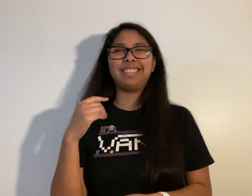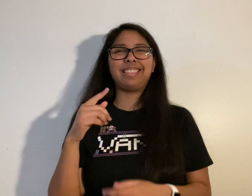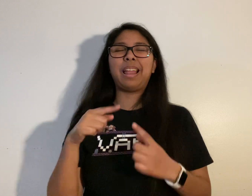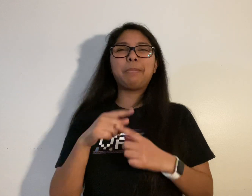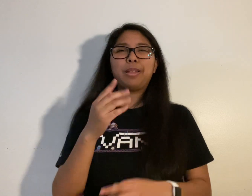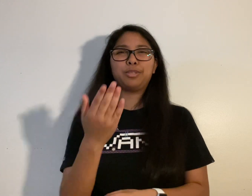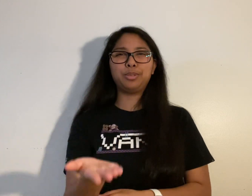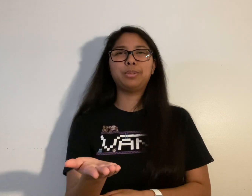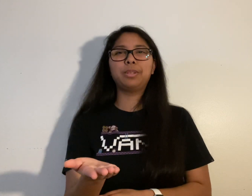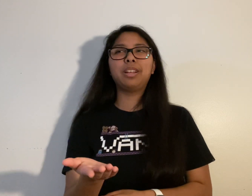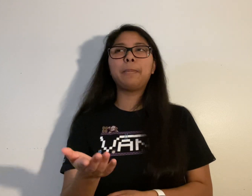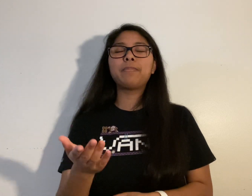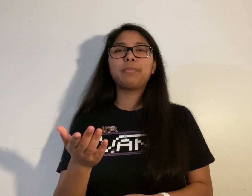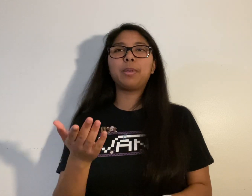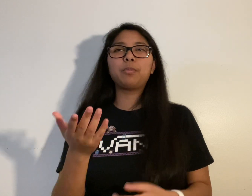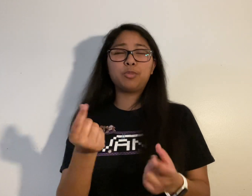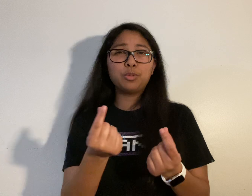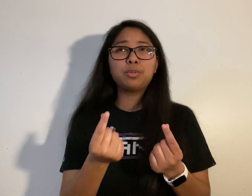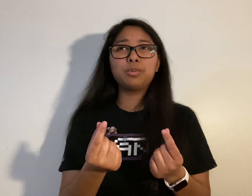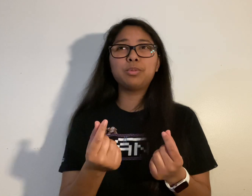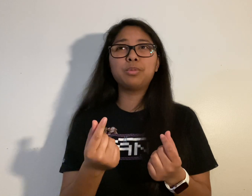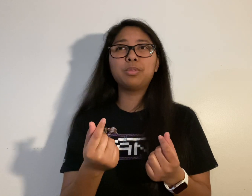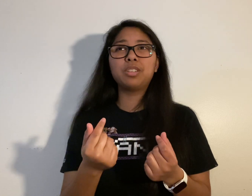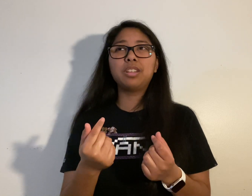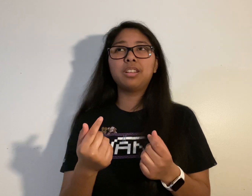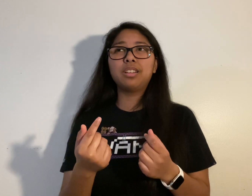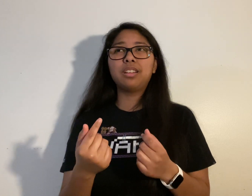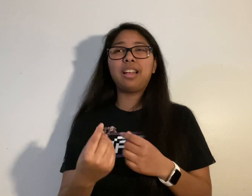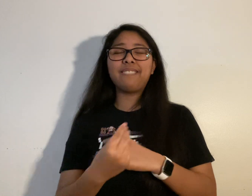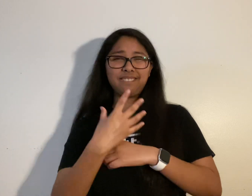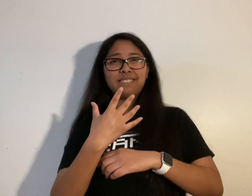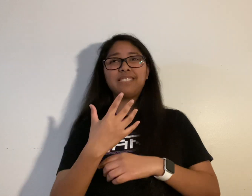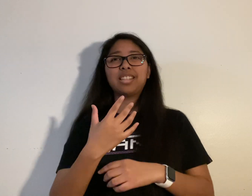Now let us both hope we never cross paths again. Peace.